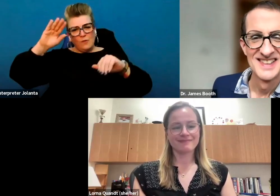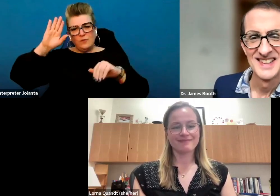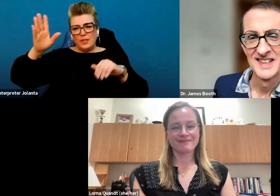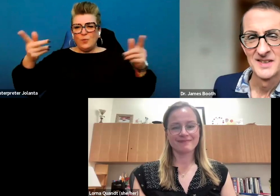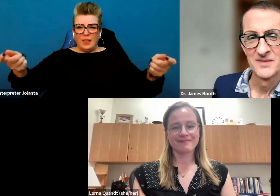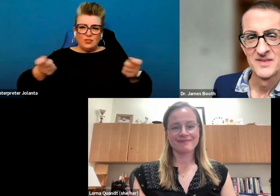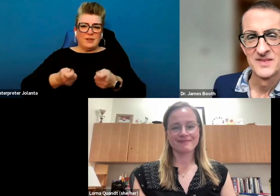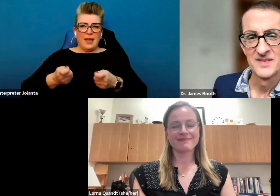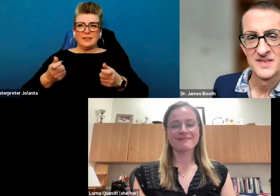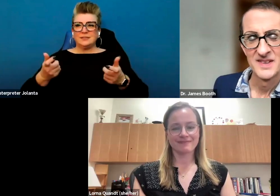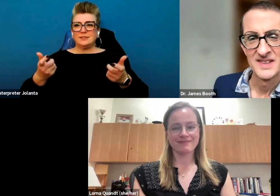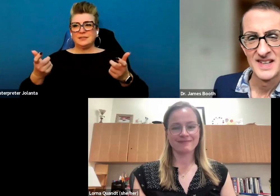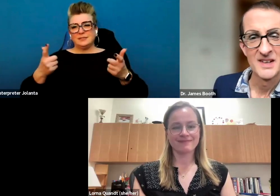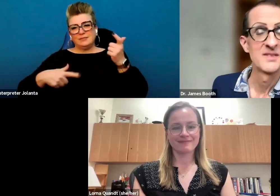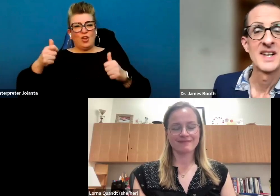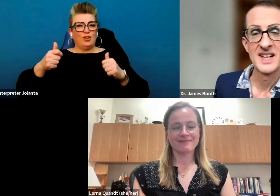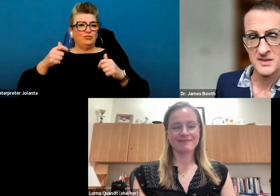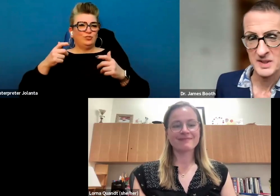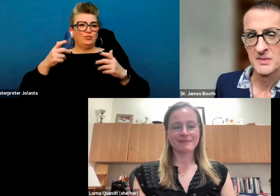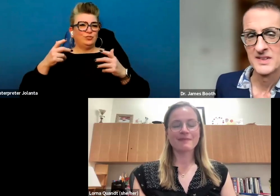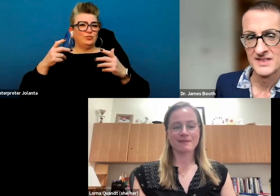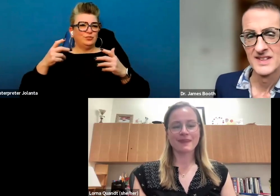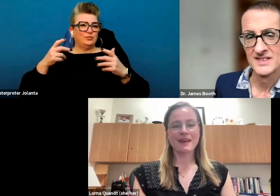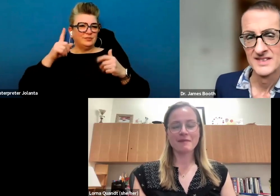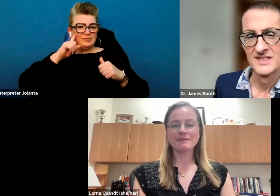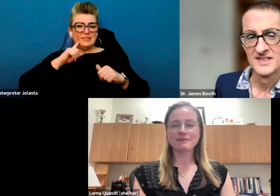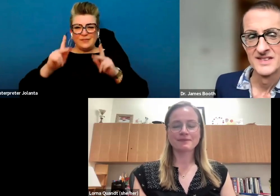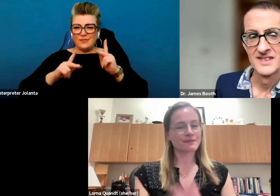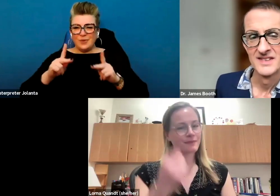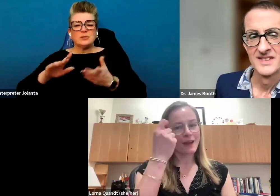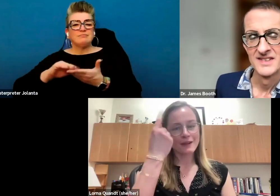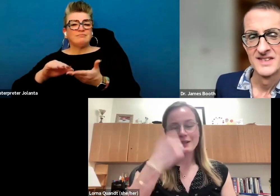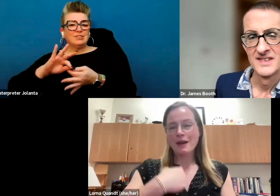know, um, yeah, all different kinds of people. Yeah.